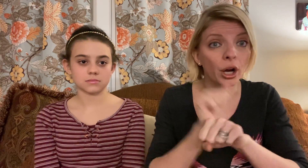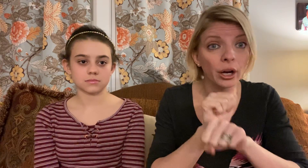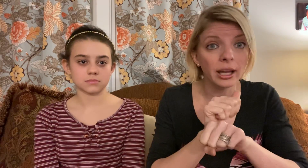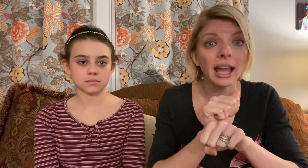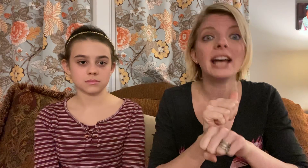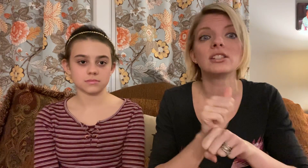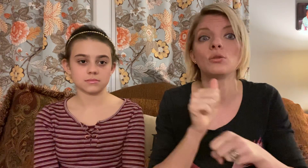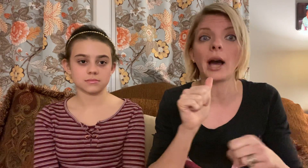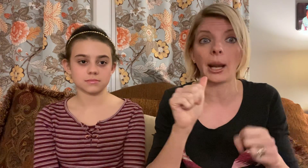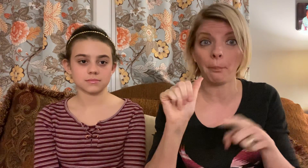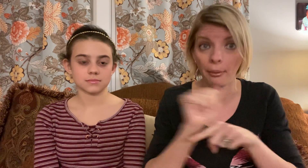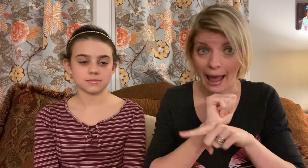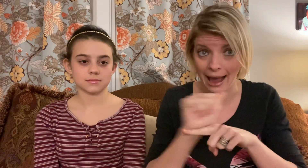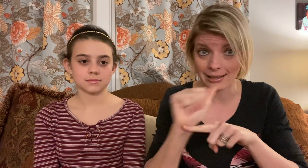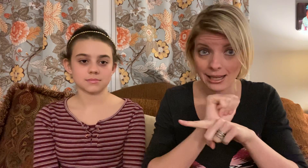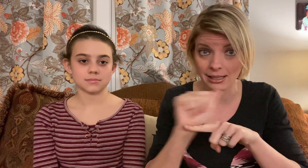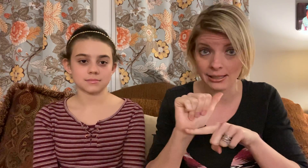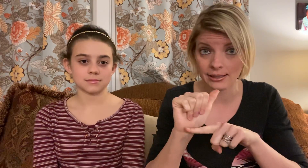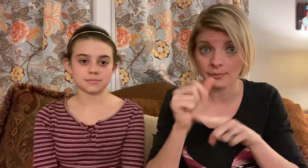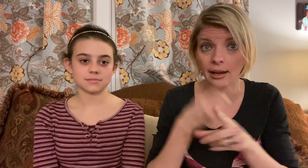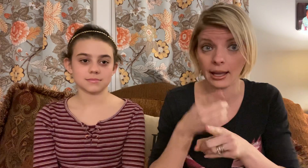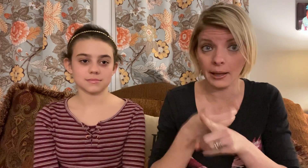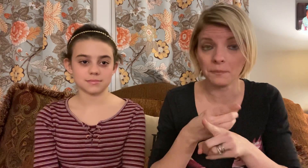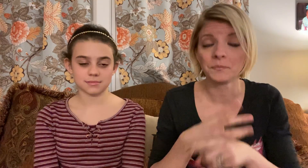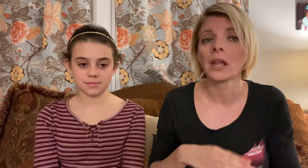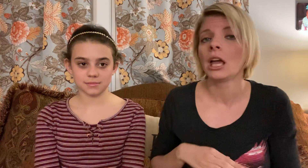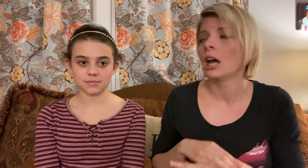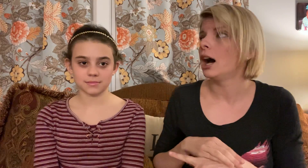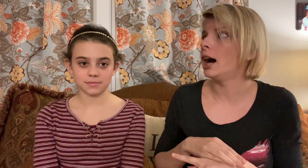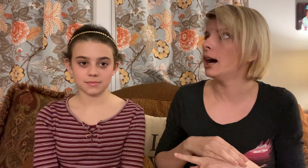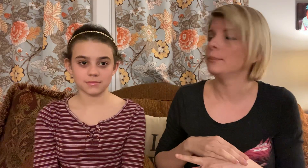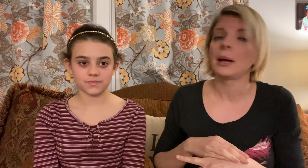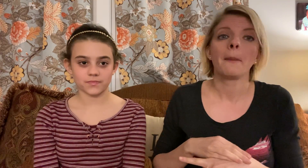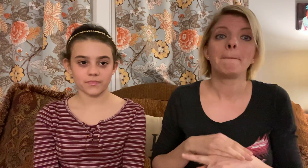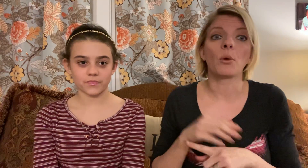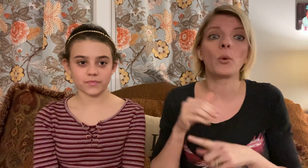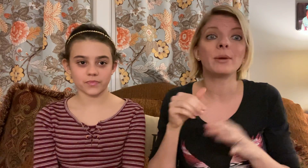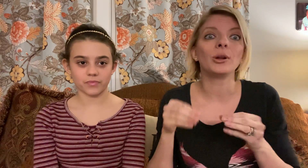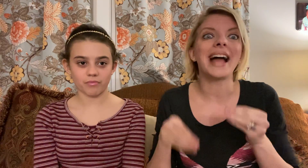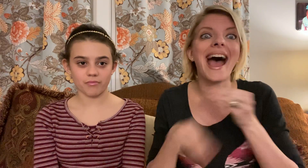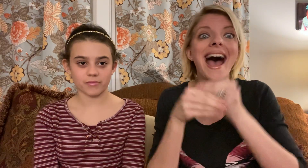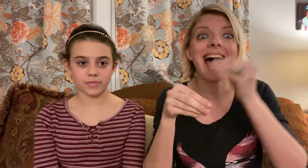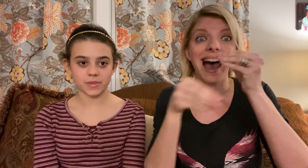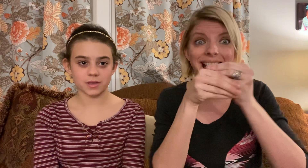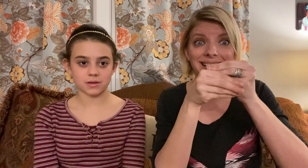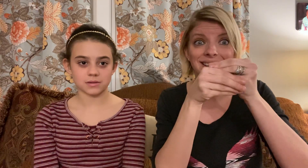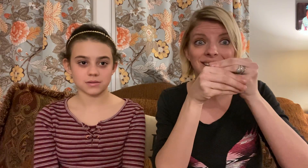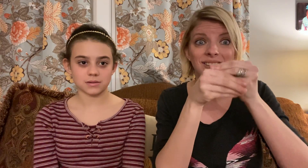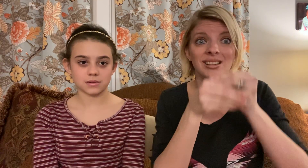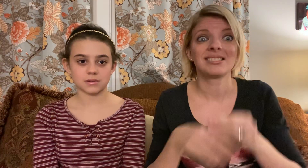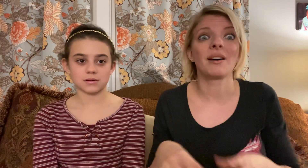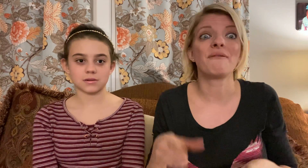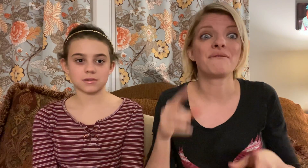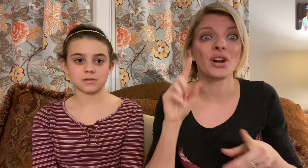homework is you gotta practice, right? But we will add some